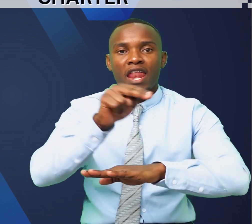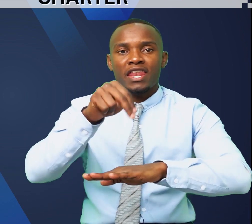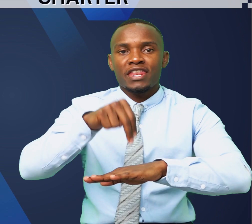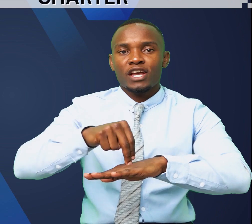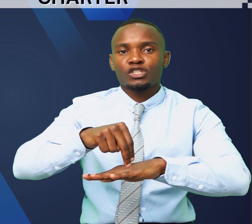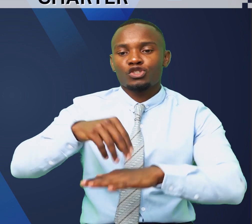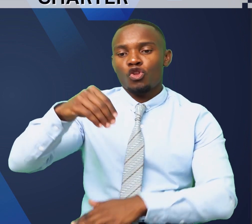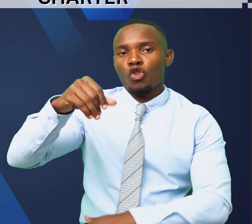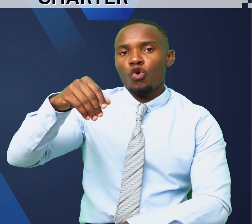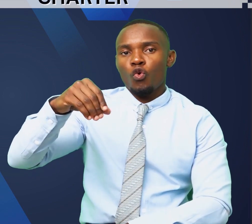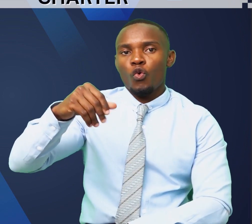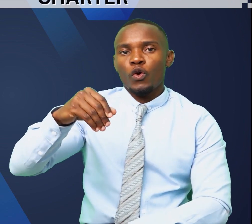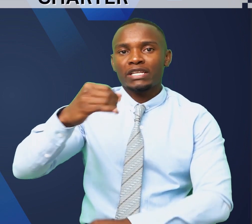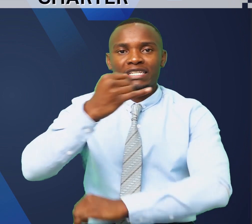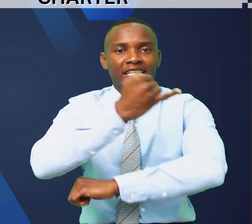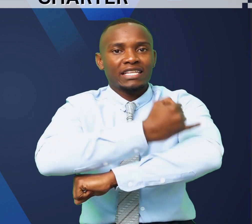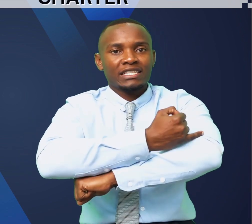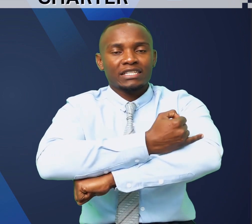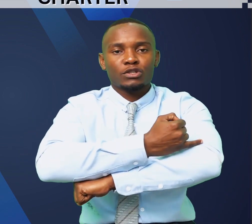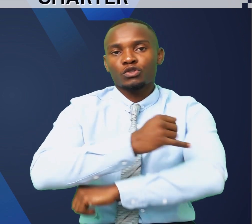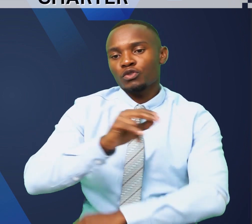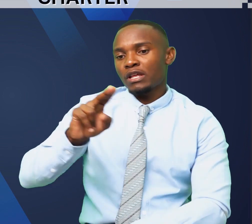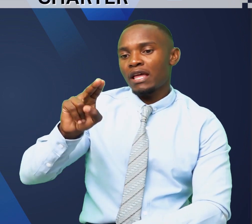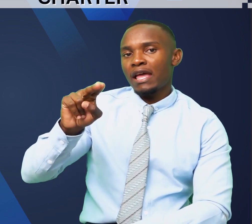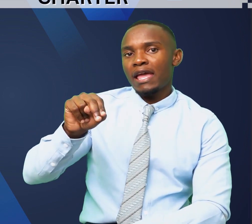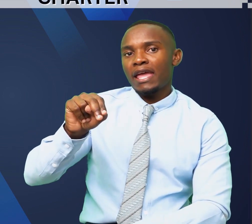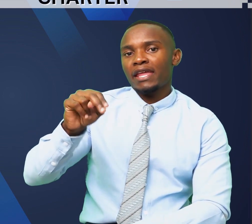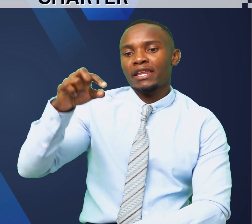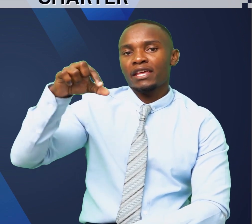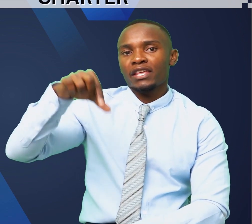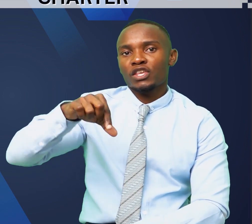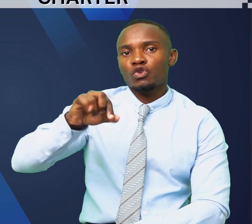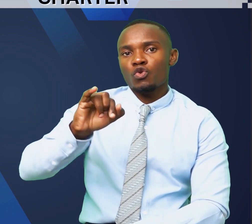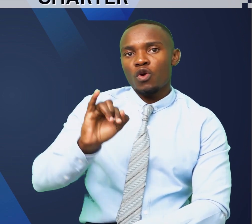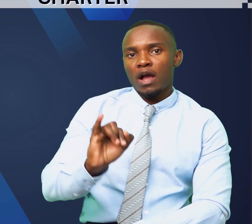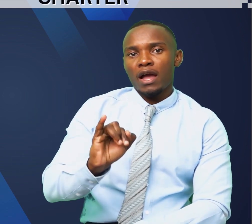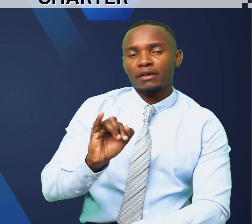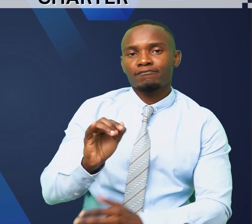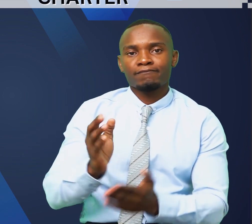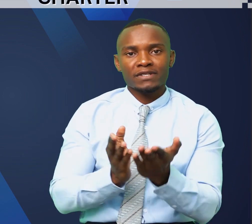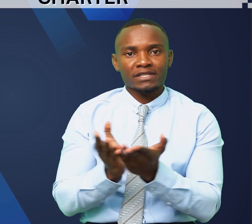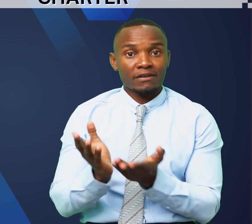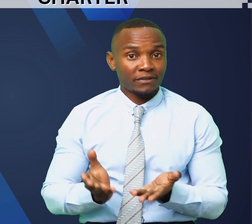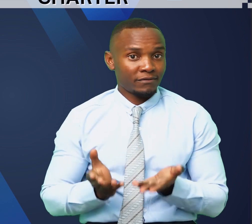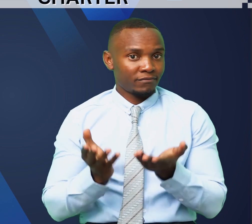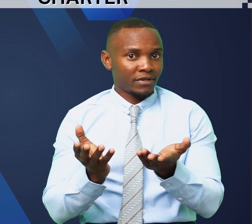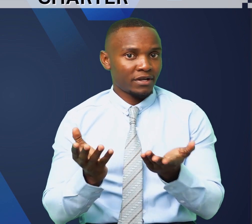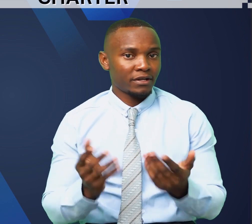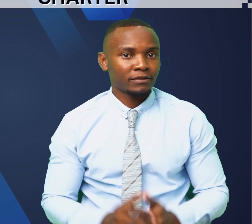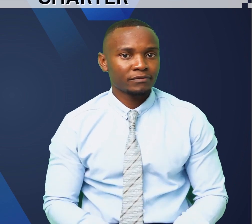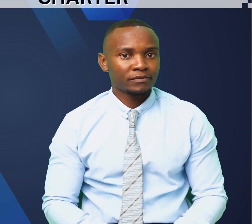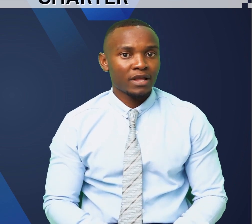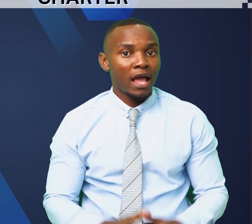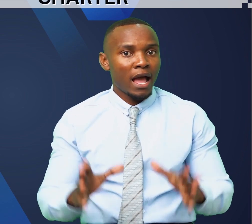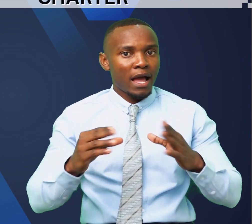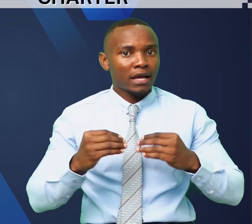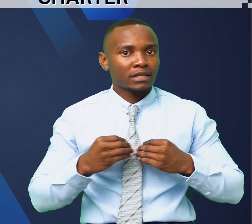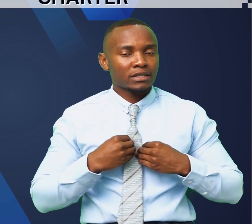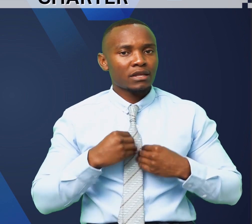National Quality Institute, NQI. Service rendered, acknowledge requests